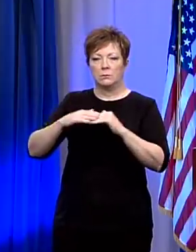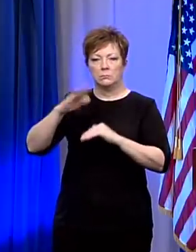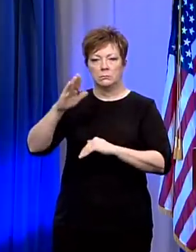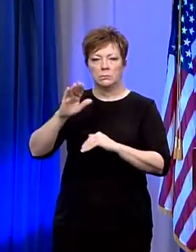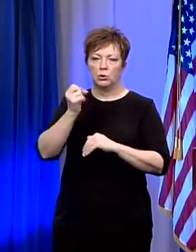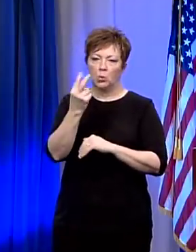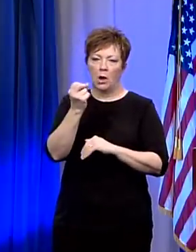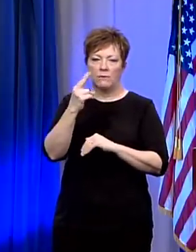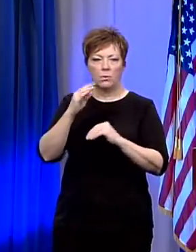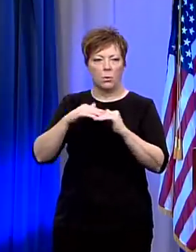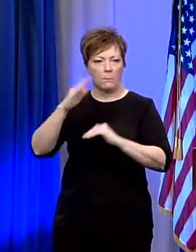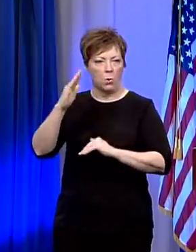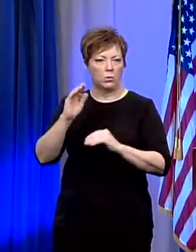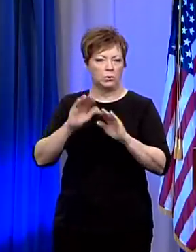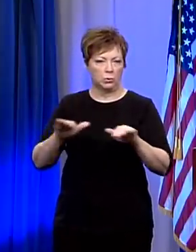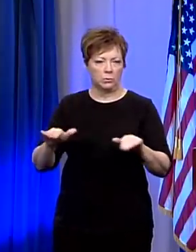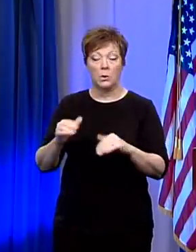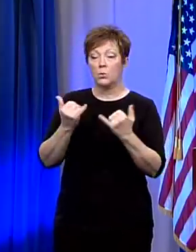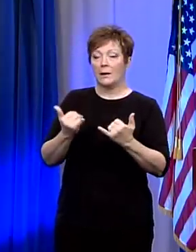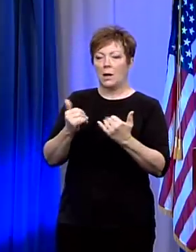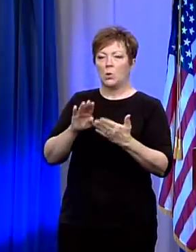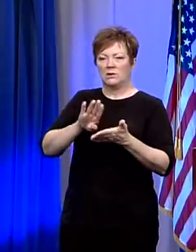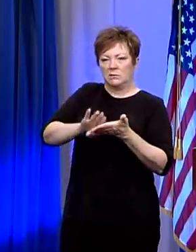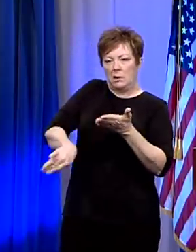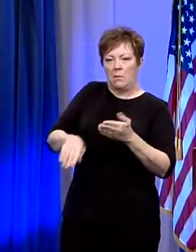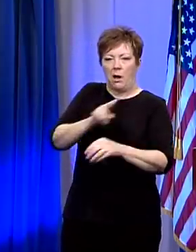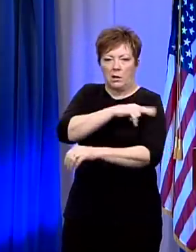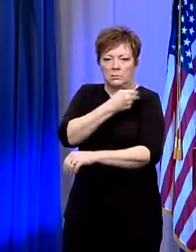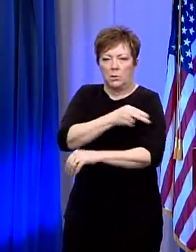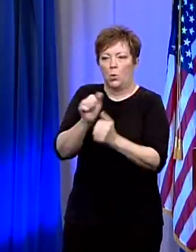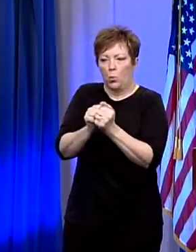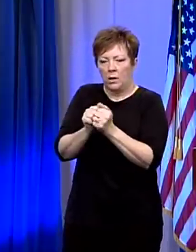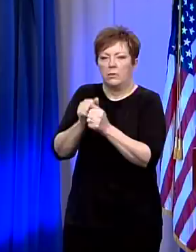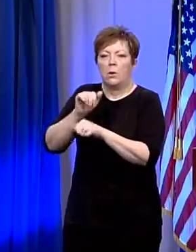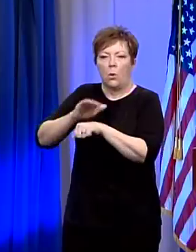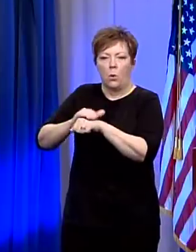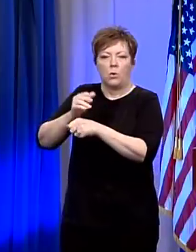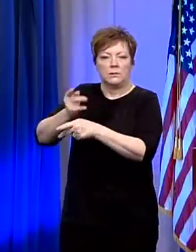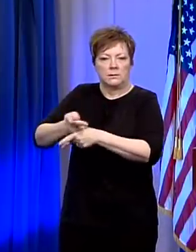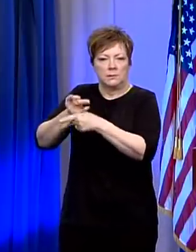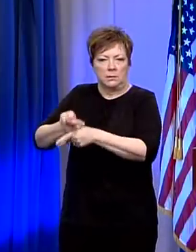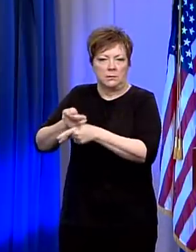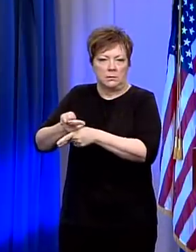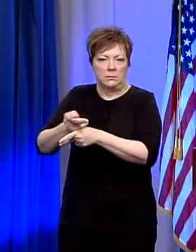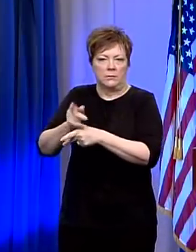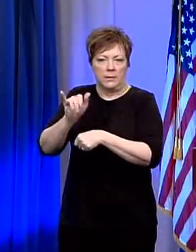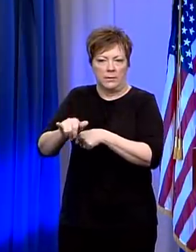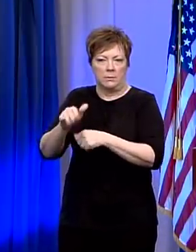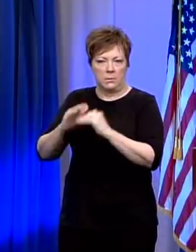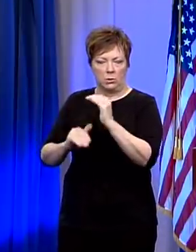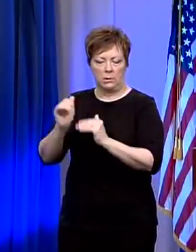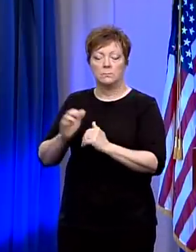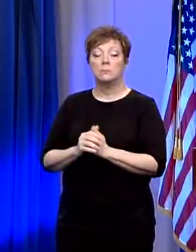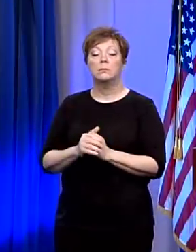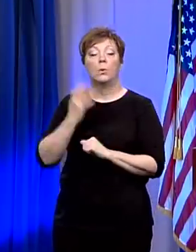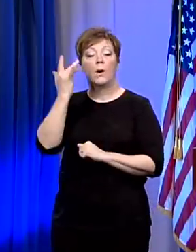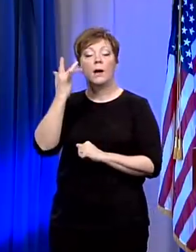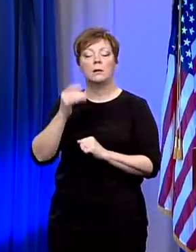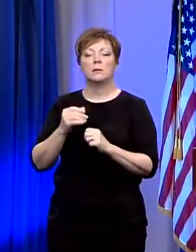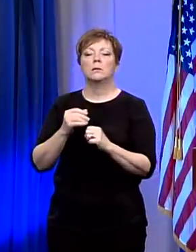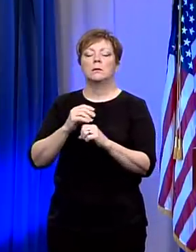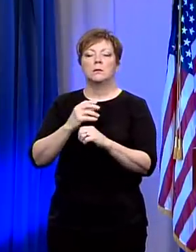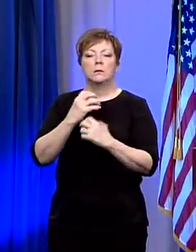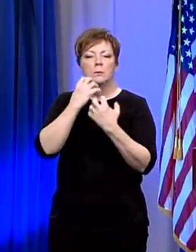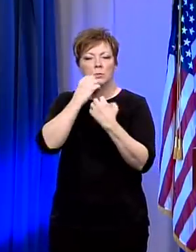time, we are exempting hospitals that have on-site daycare because in an effort to preserve